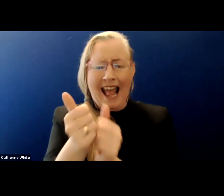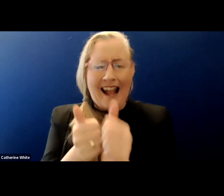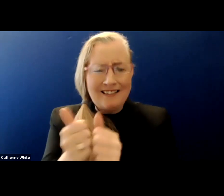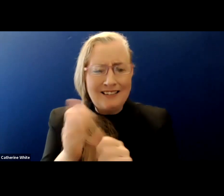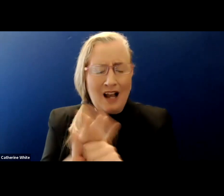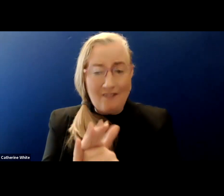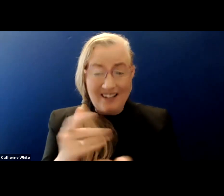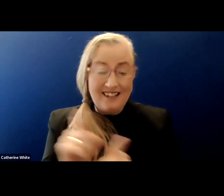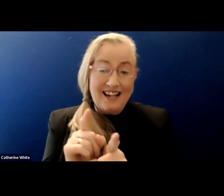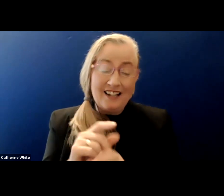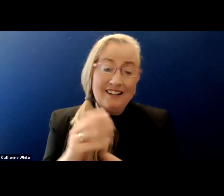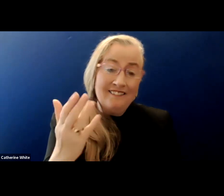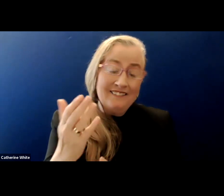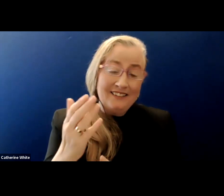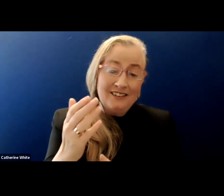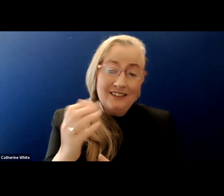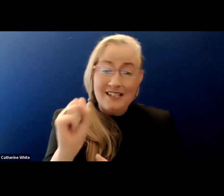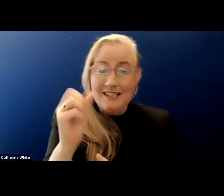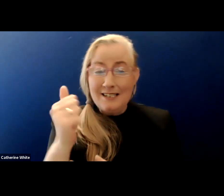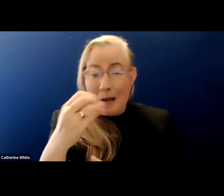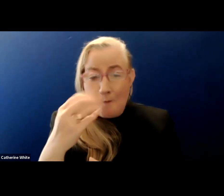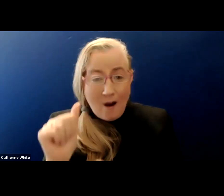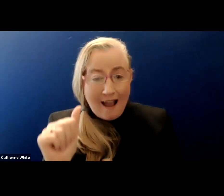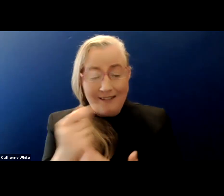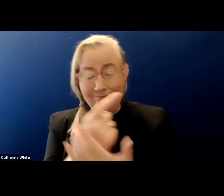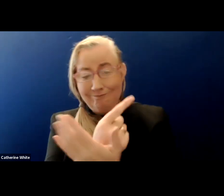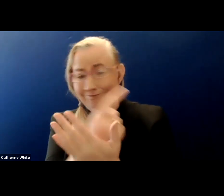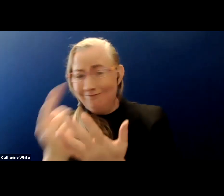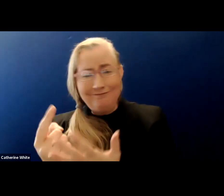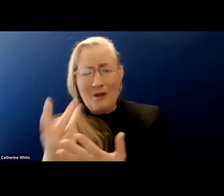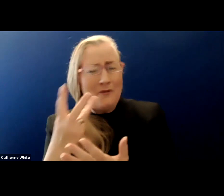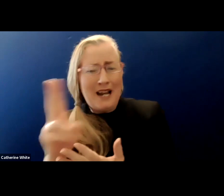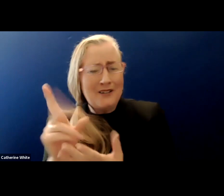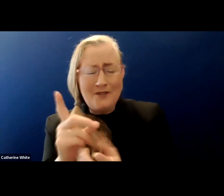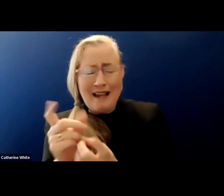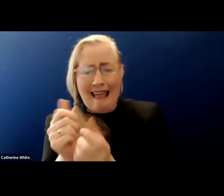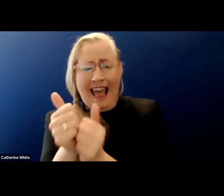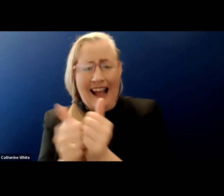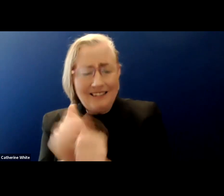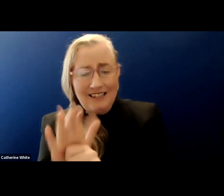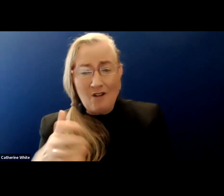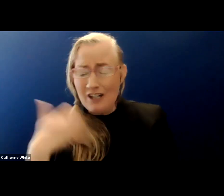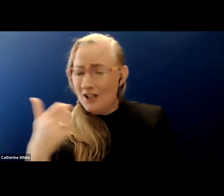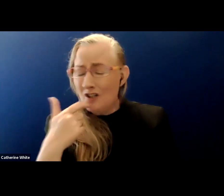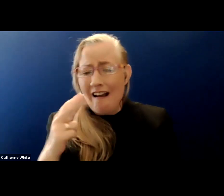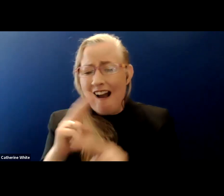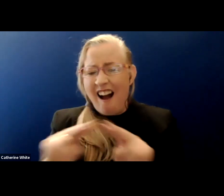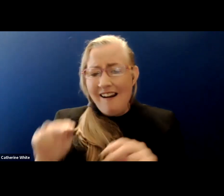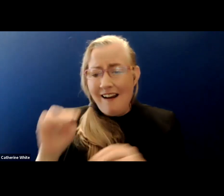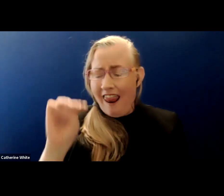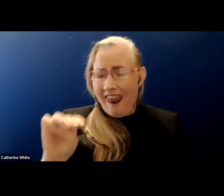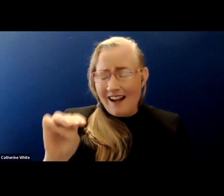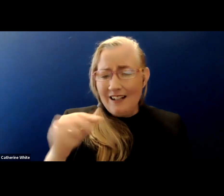example, Liechtenstein, Samoa, and so on. So from that point of view, it's unlikely that we would